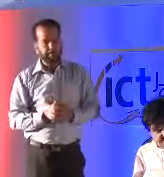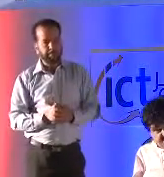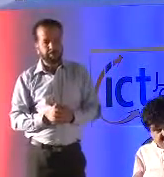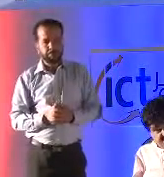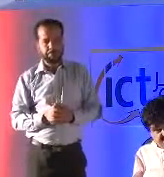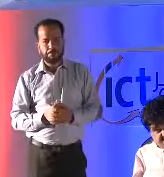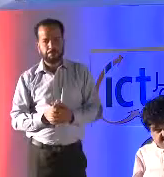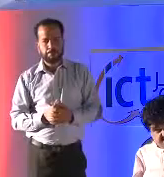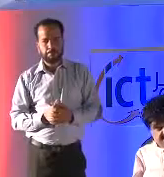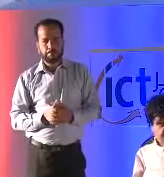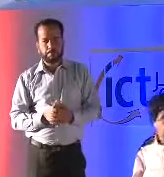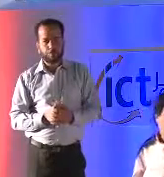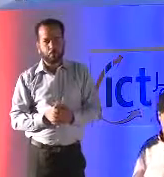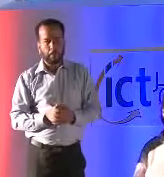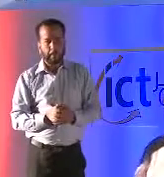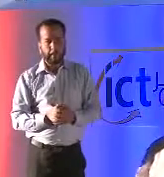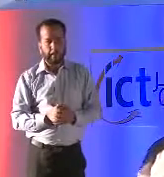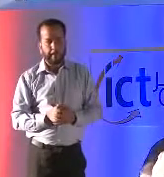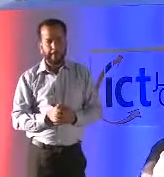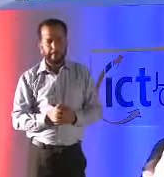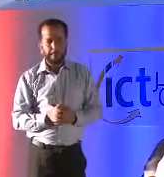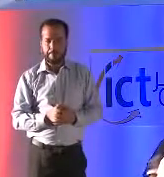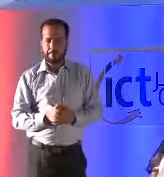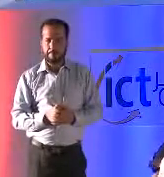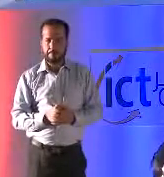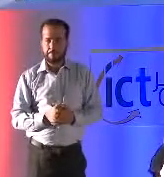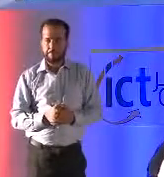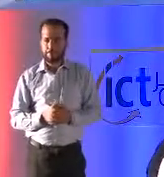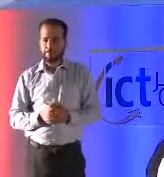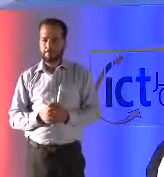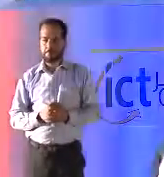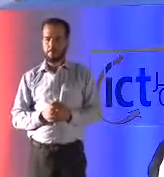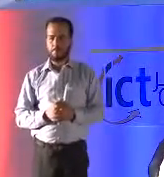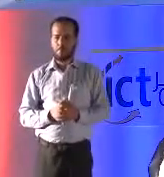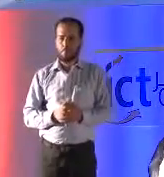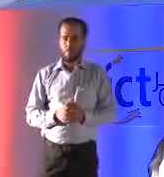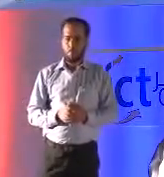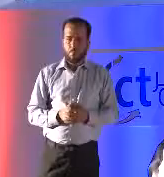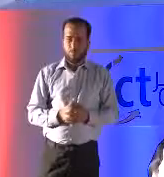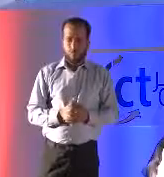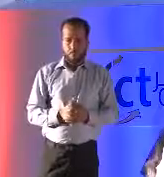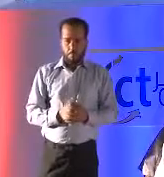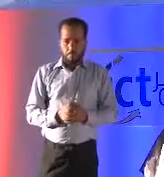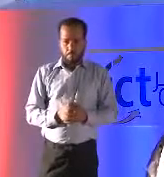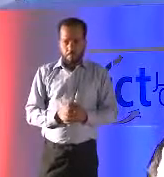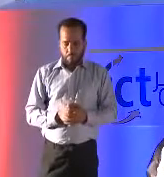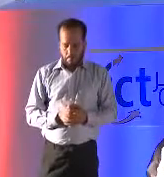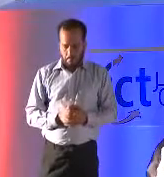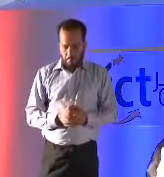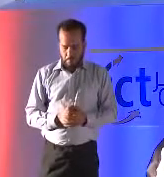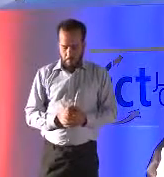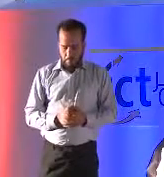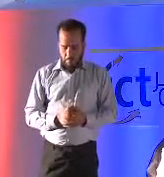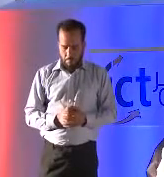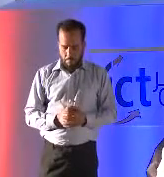still wouldn't even attempt to tell you how it is to be blind because if you're not